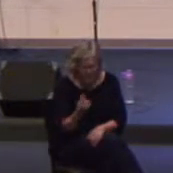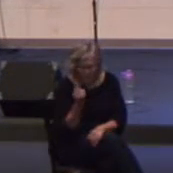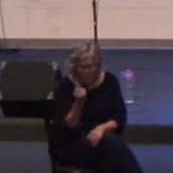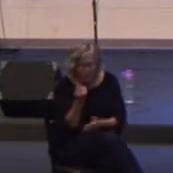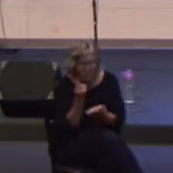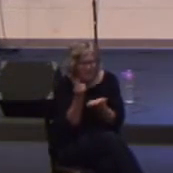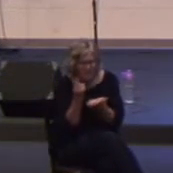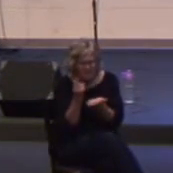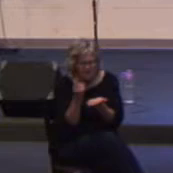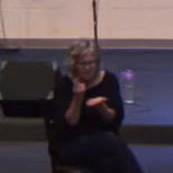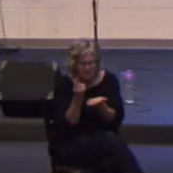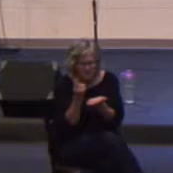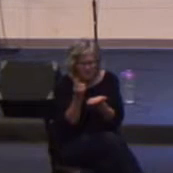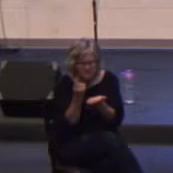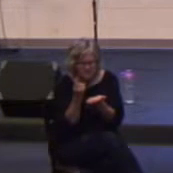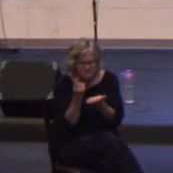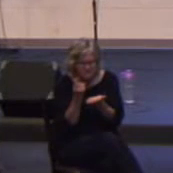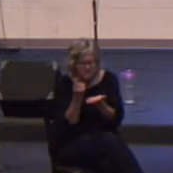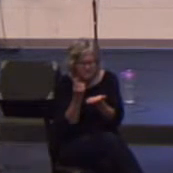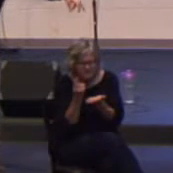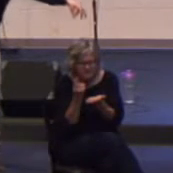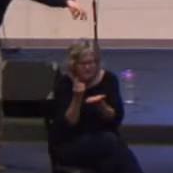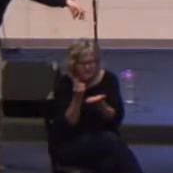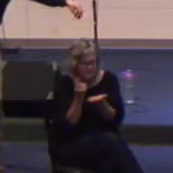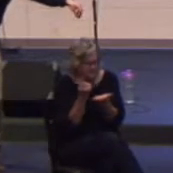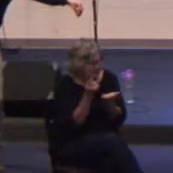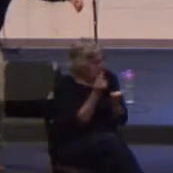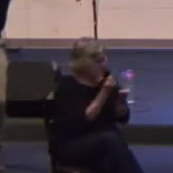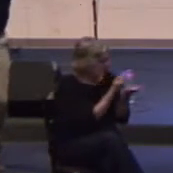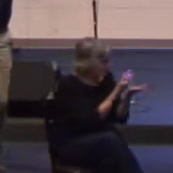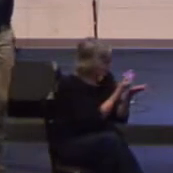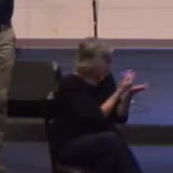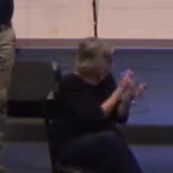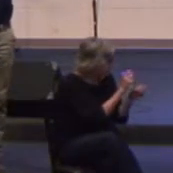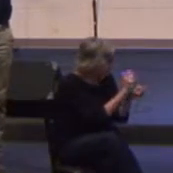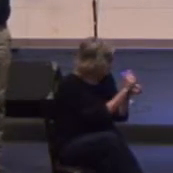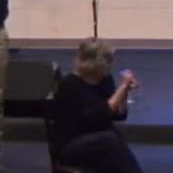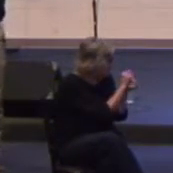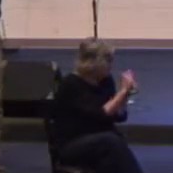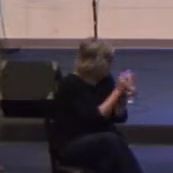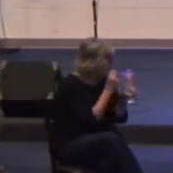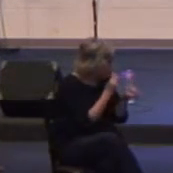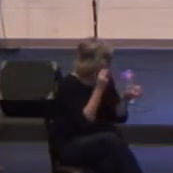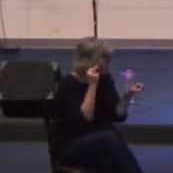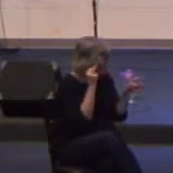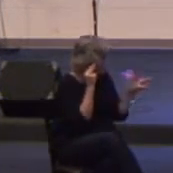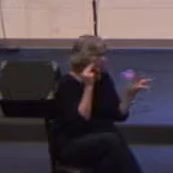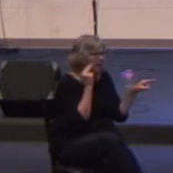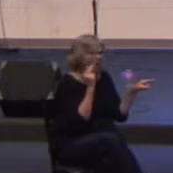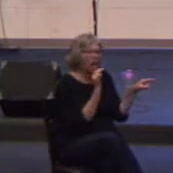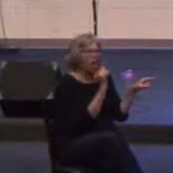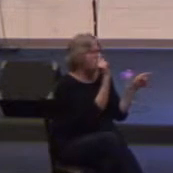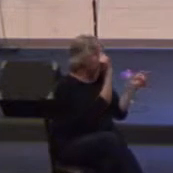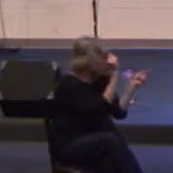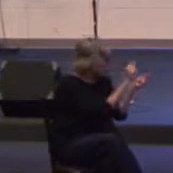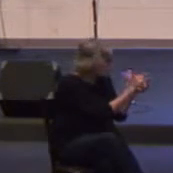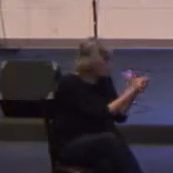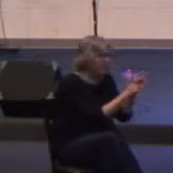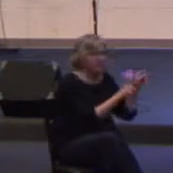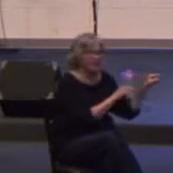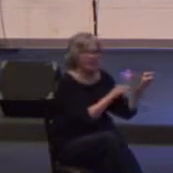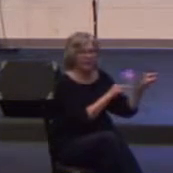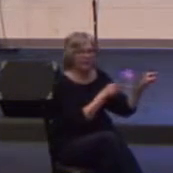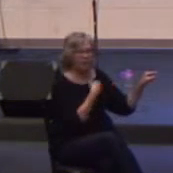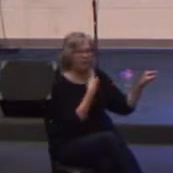thing, and then they reach back into their slavery, and they pick out one small part of their slavery, and they go, but there we